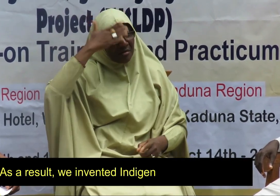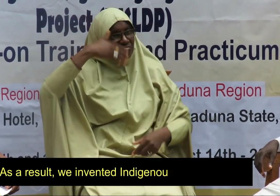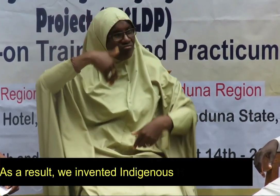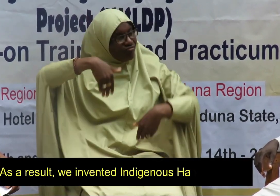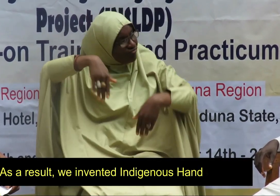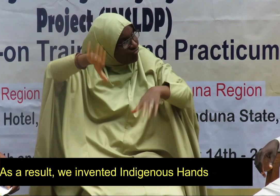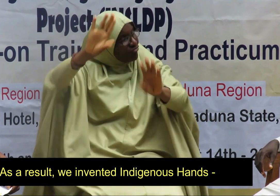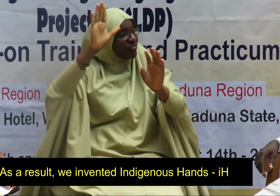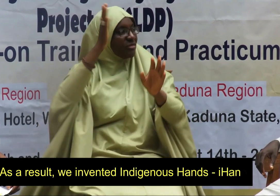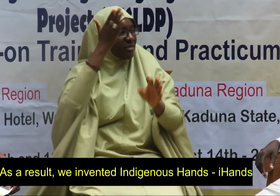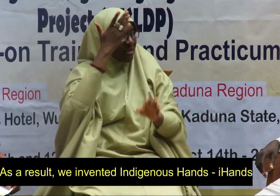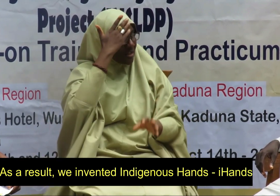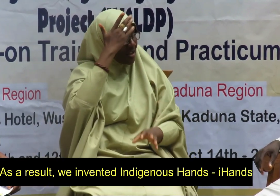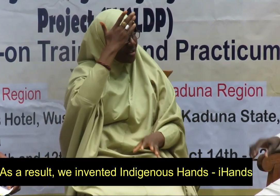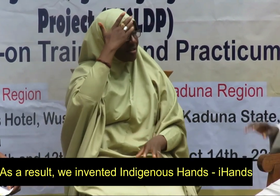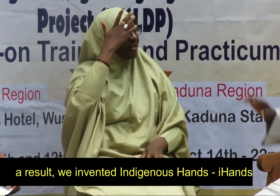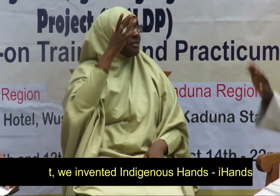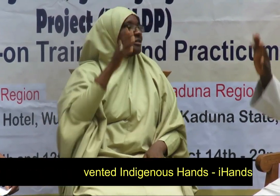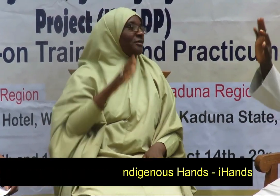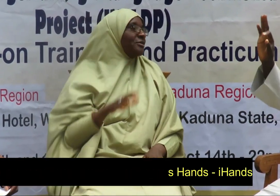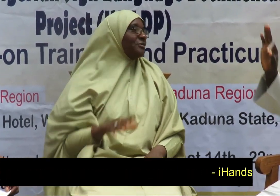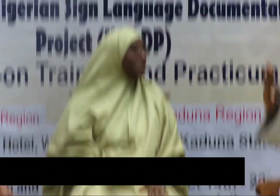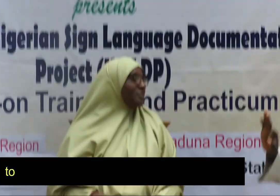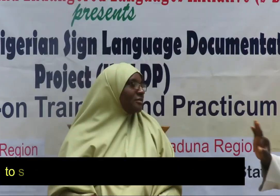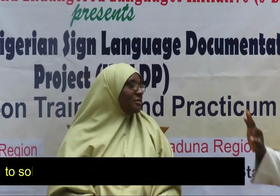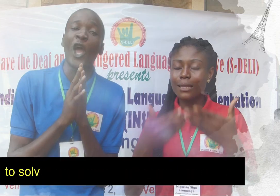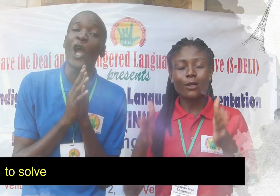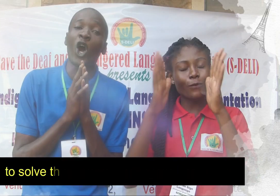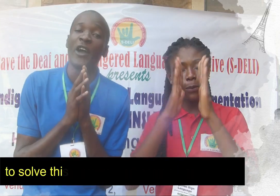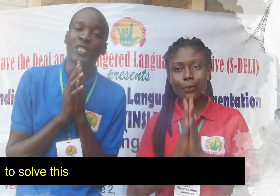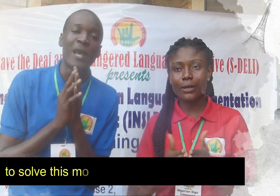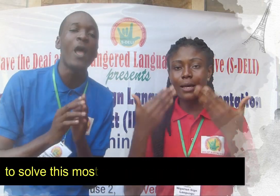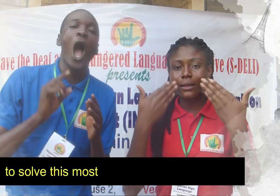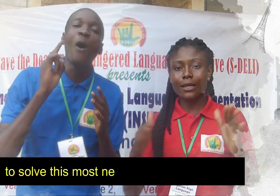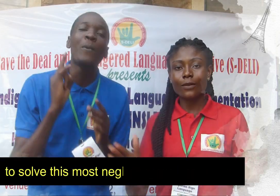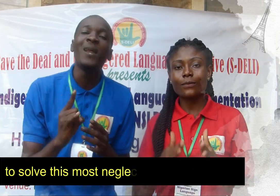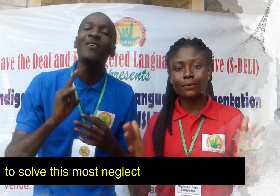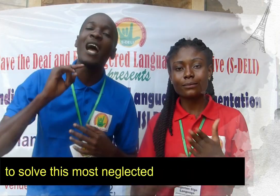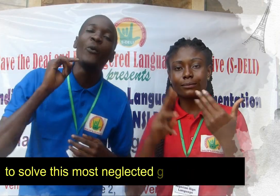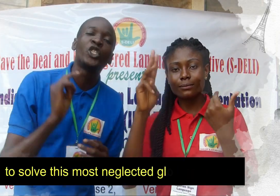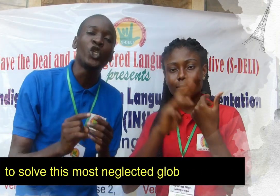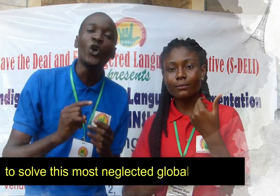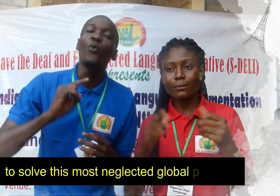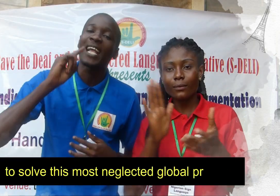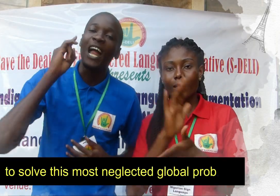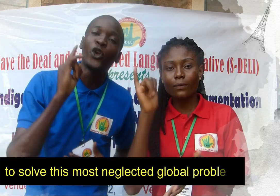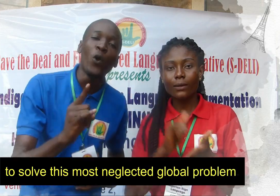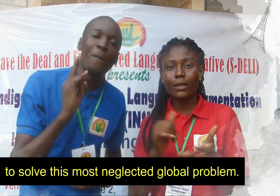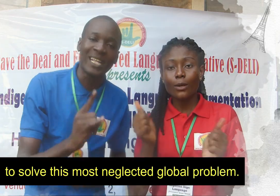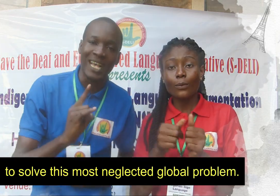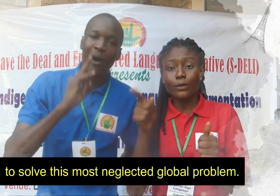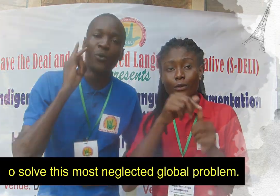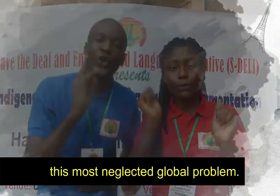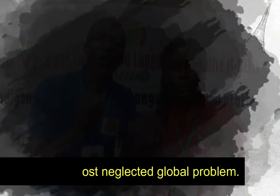invented Indigenous Hands, iHands, to solve this most neglected global problem.